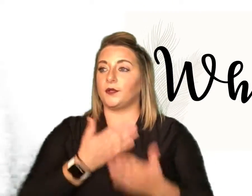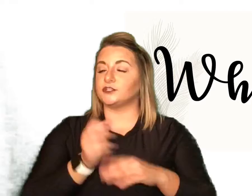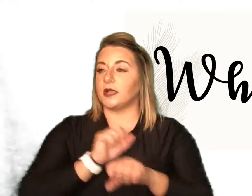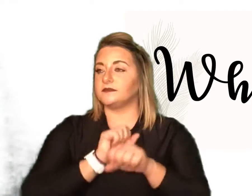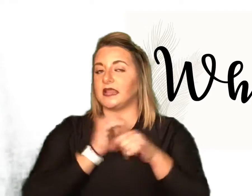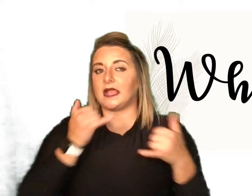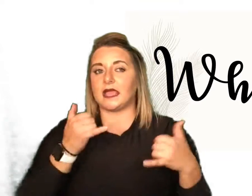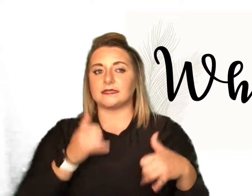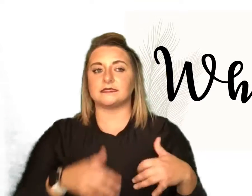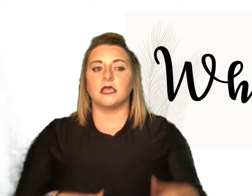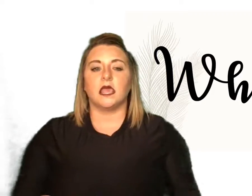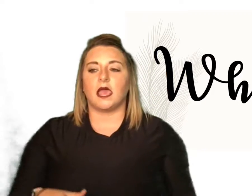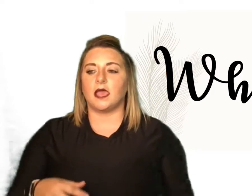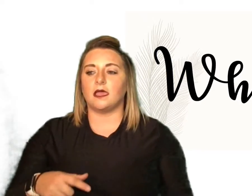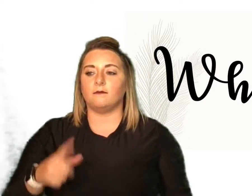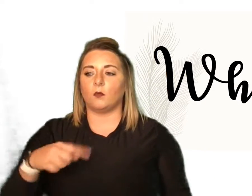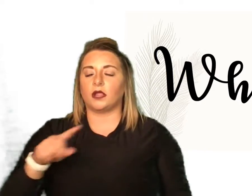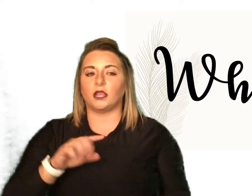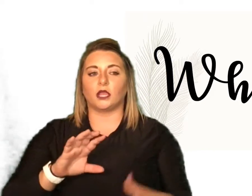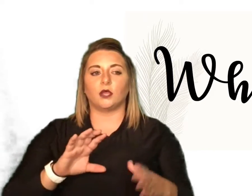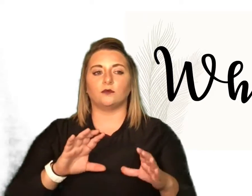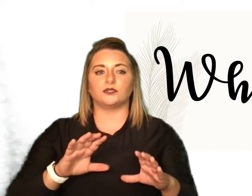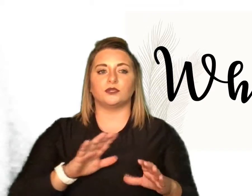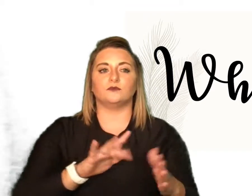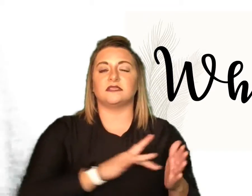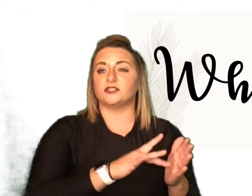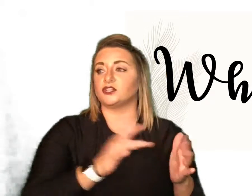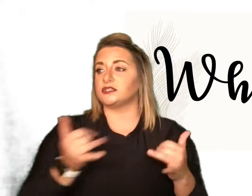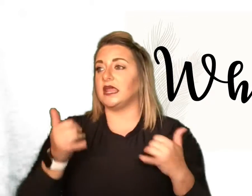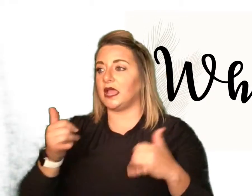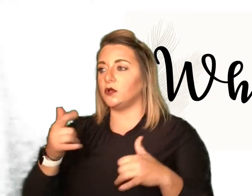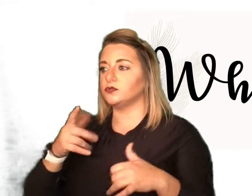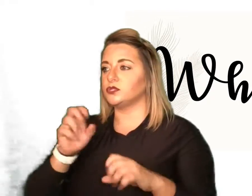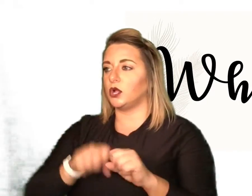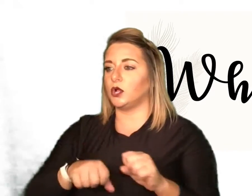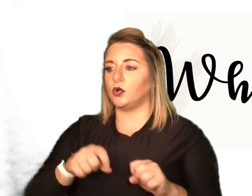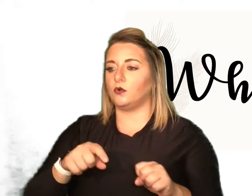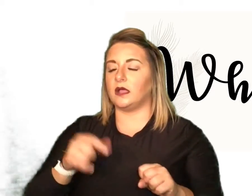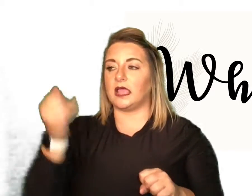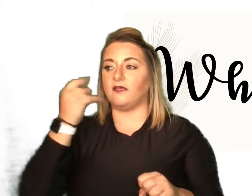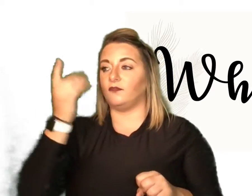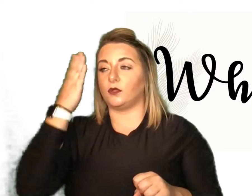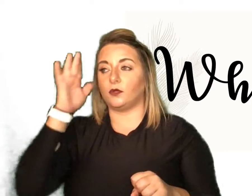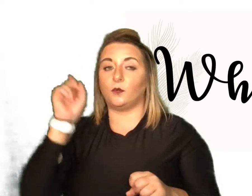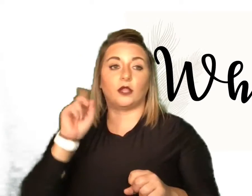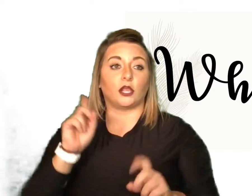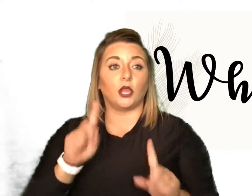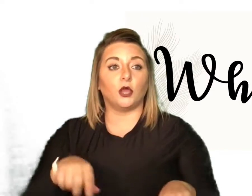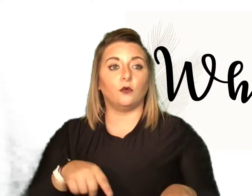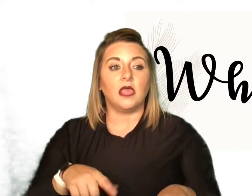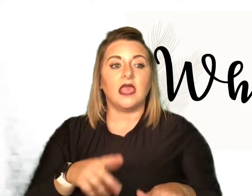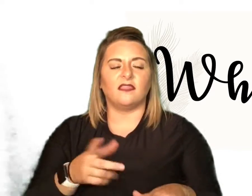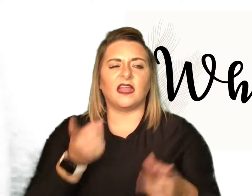Okay, good job today, guys. We're gonna go to centers now, so